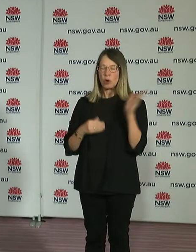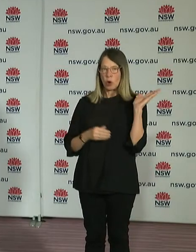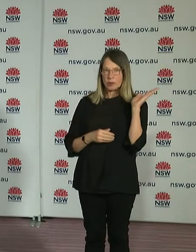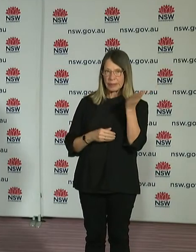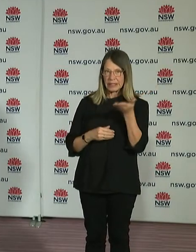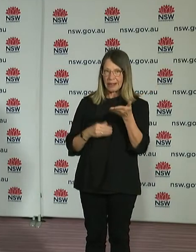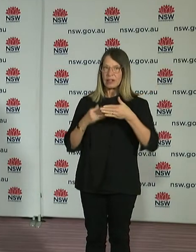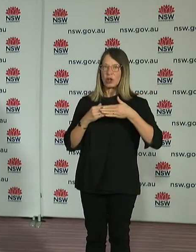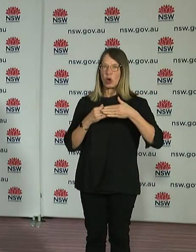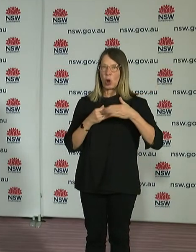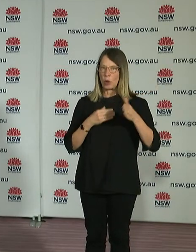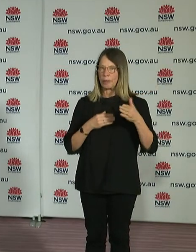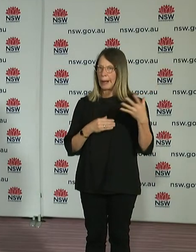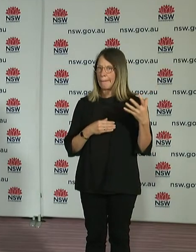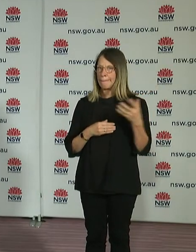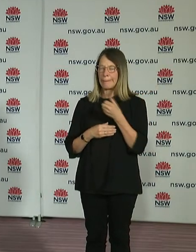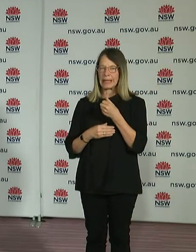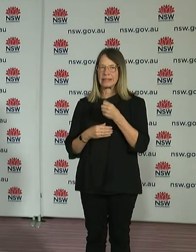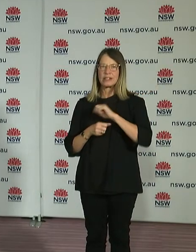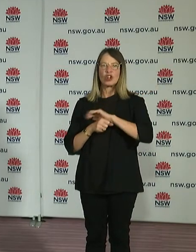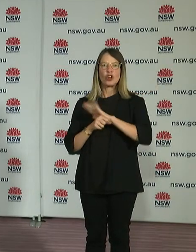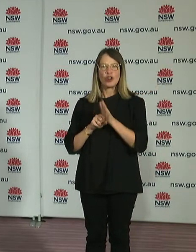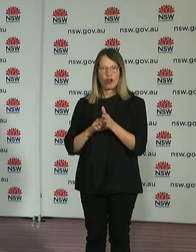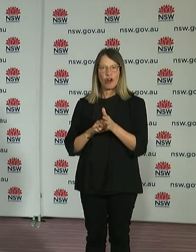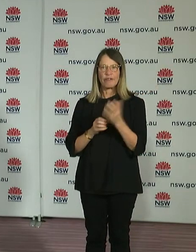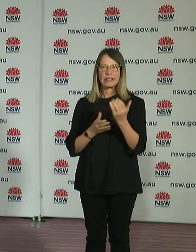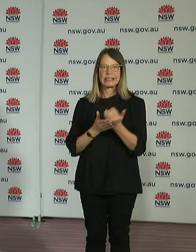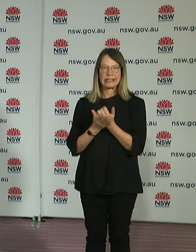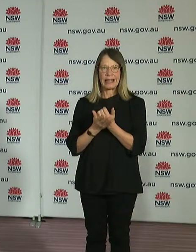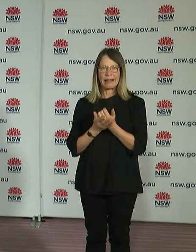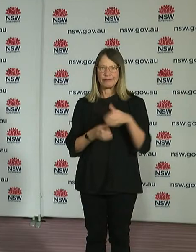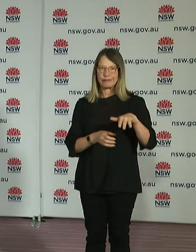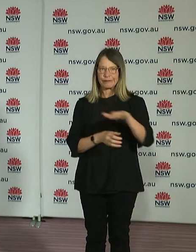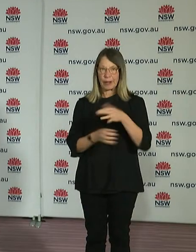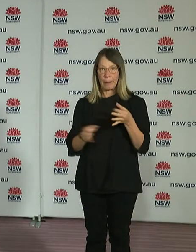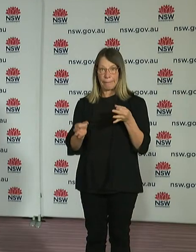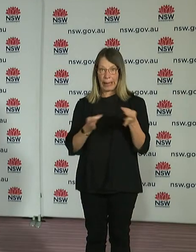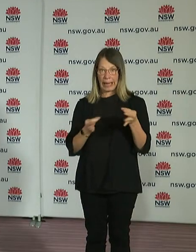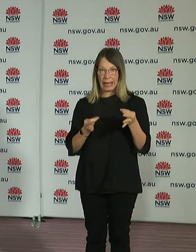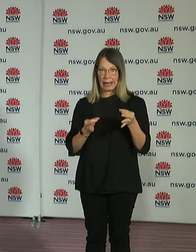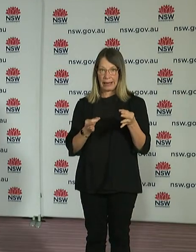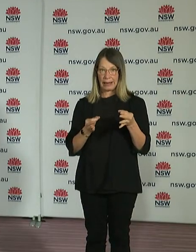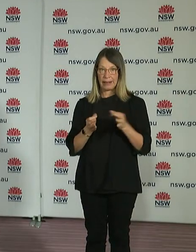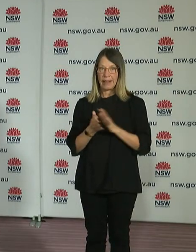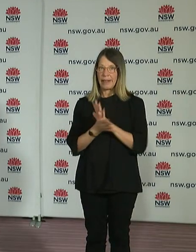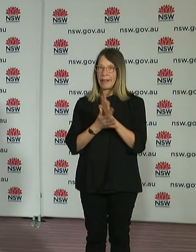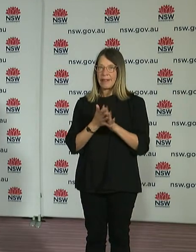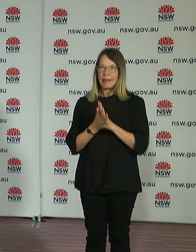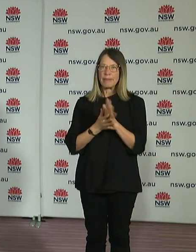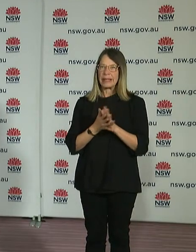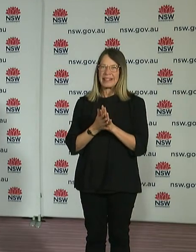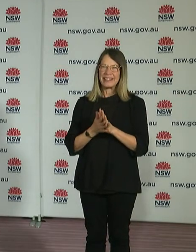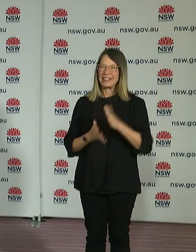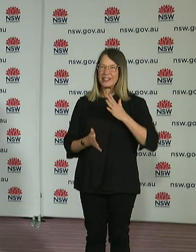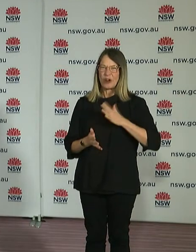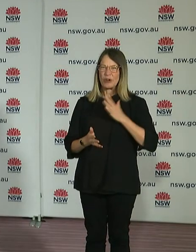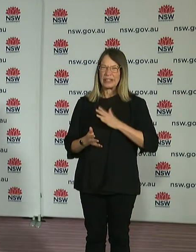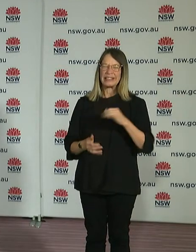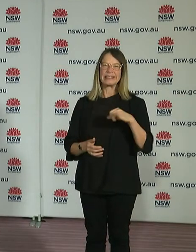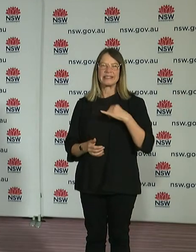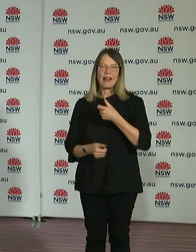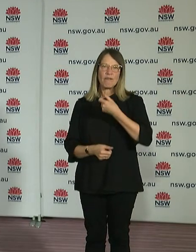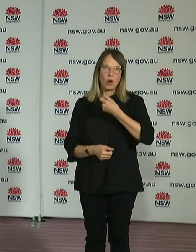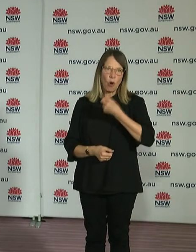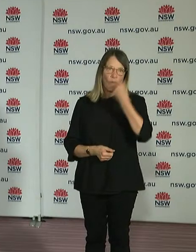having those COVID-safe tea rooms, those COVID-safe plans will really protect you from having anyone off. Now, if there is an